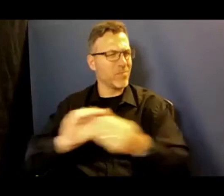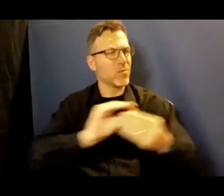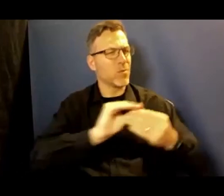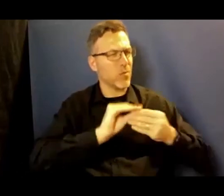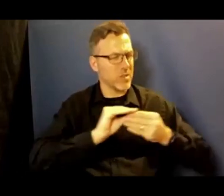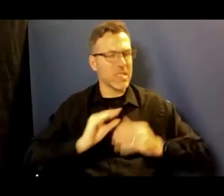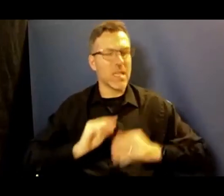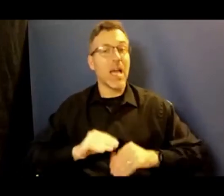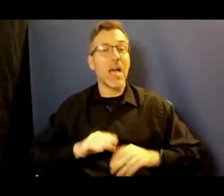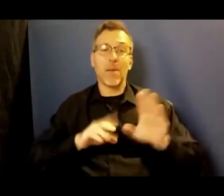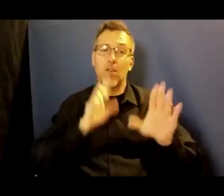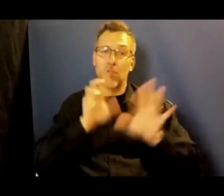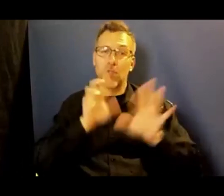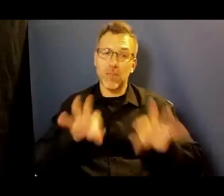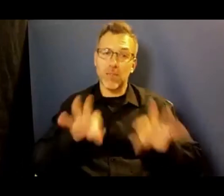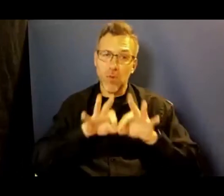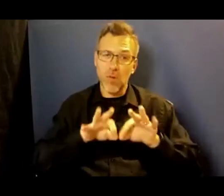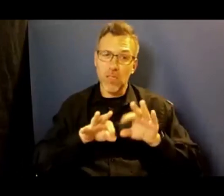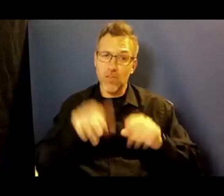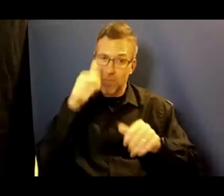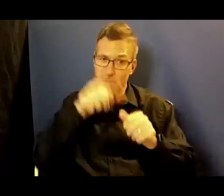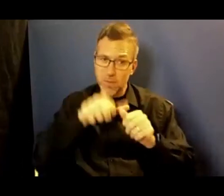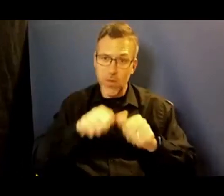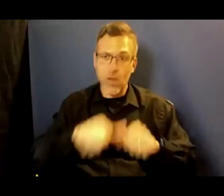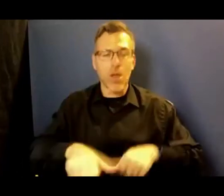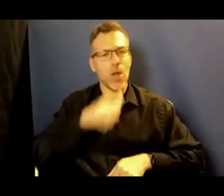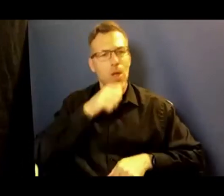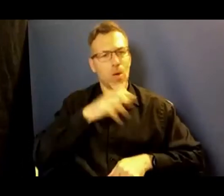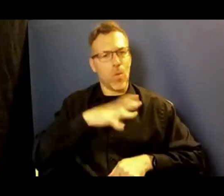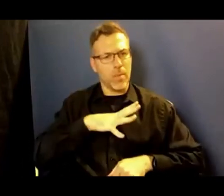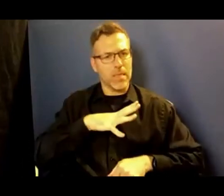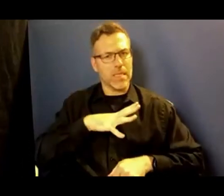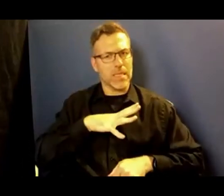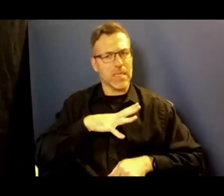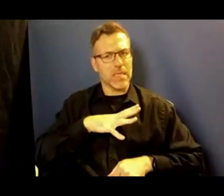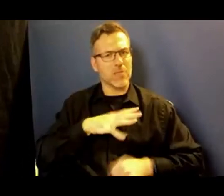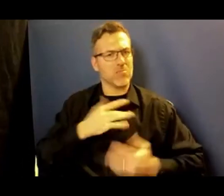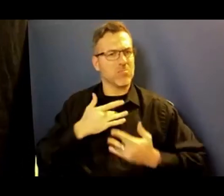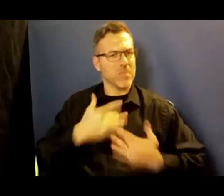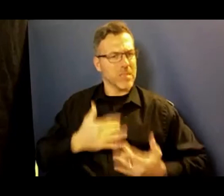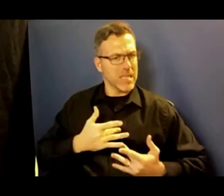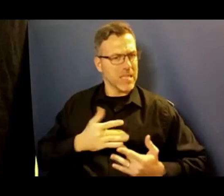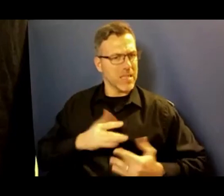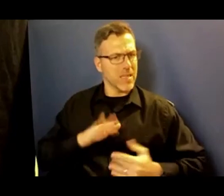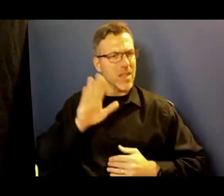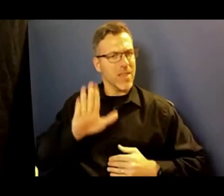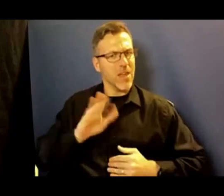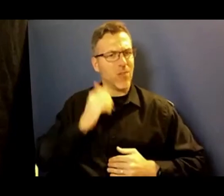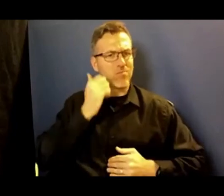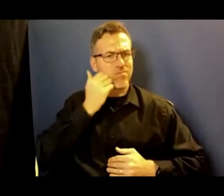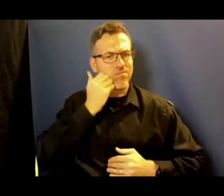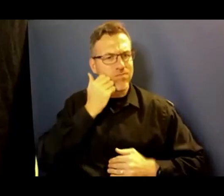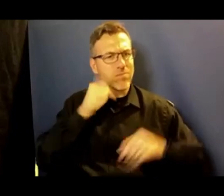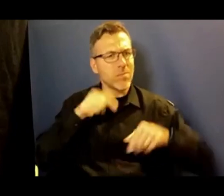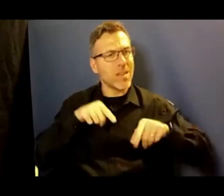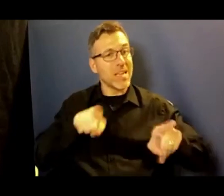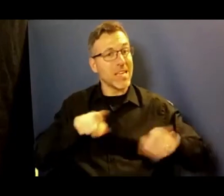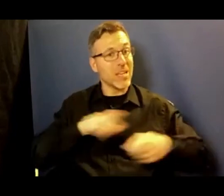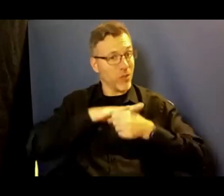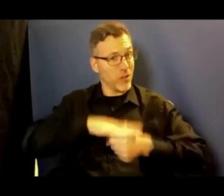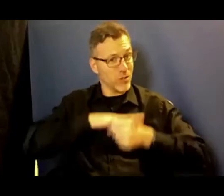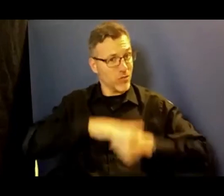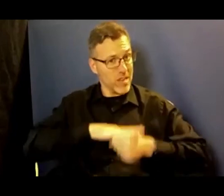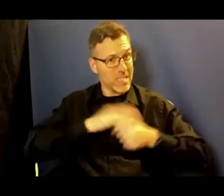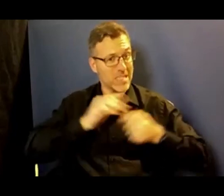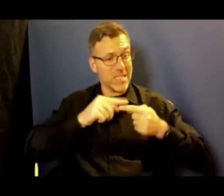have forgotten is that women naturally have abnormal cycles in times of stress. And this has been an incredibly